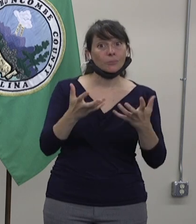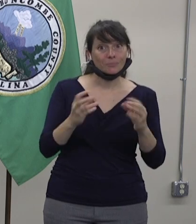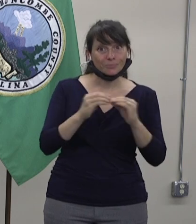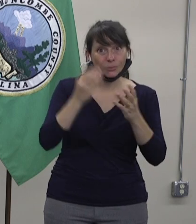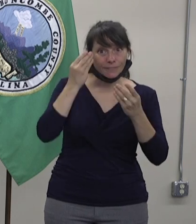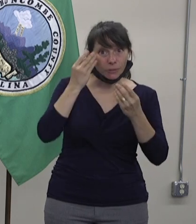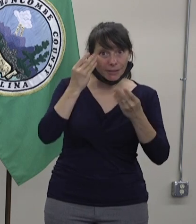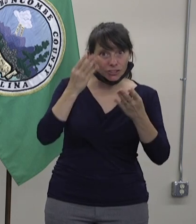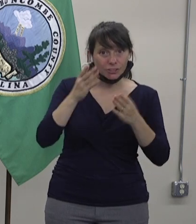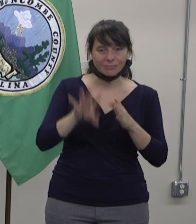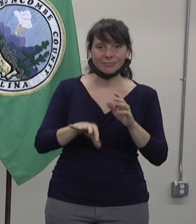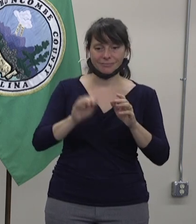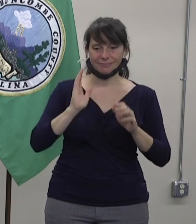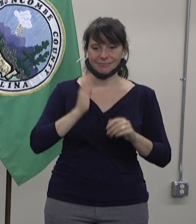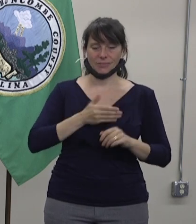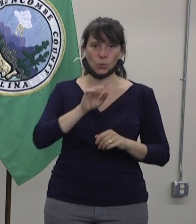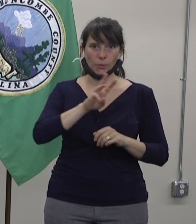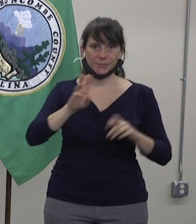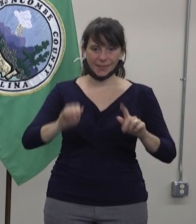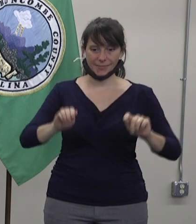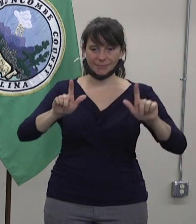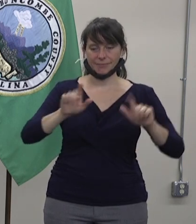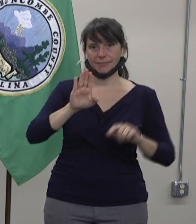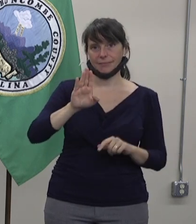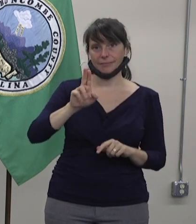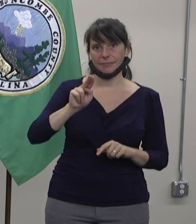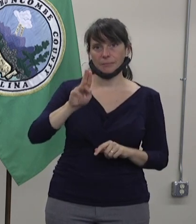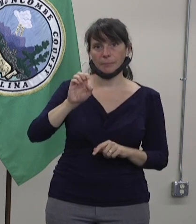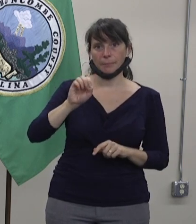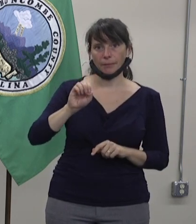at buncombeready.org.